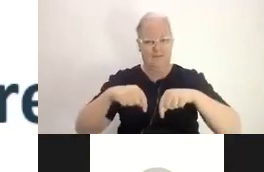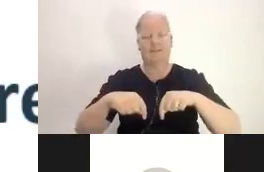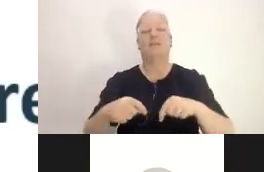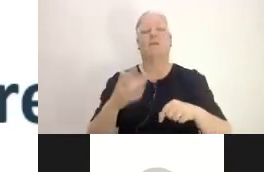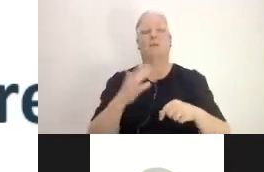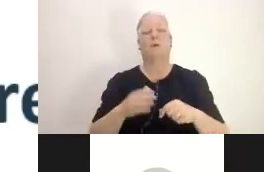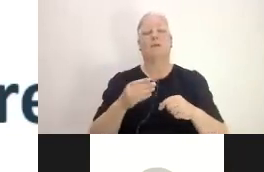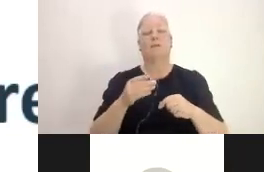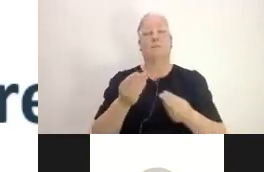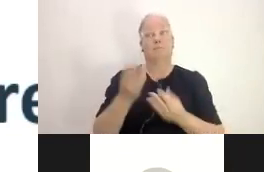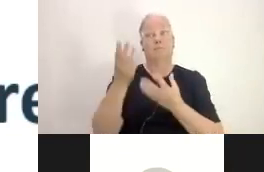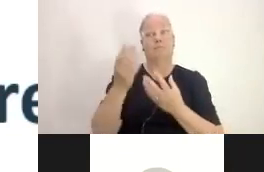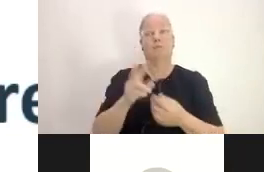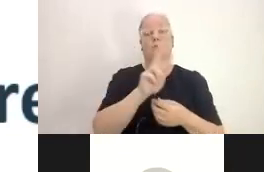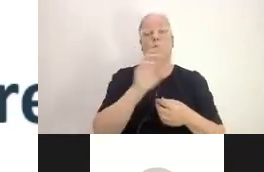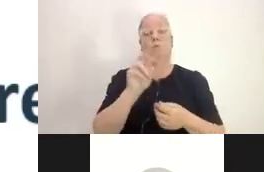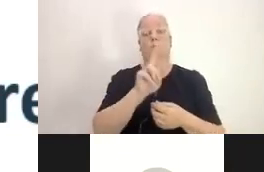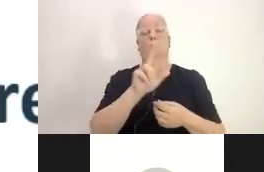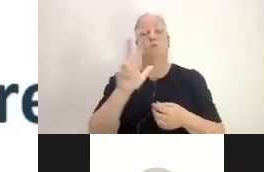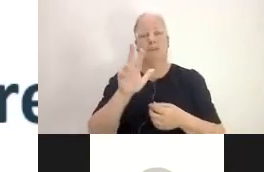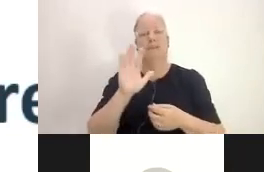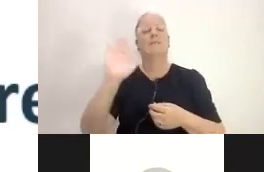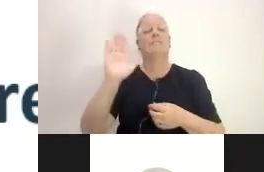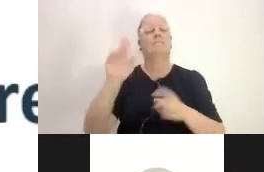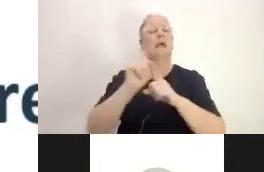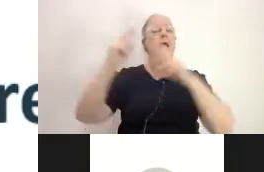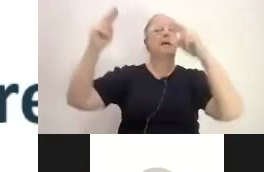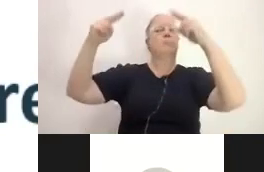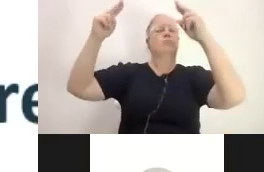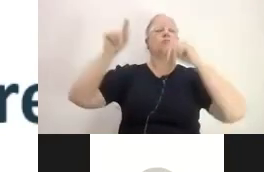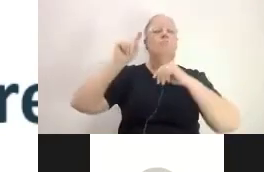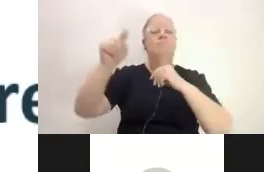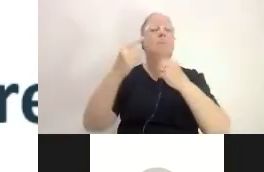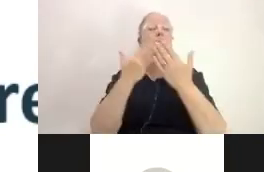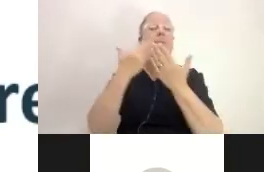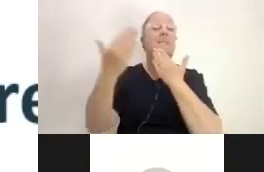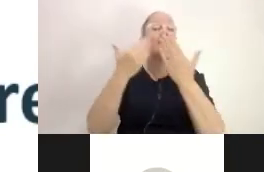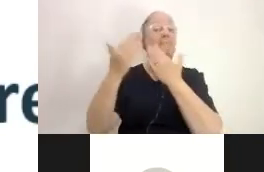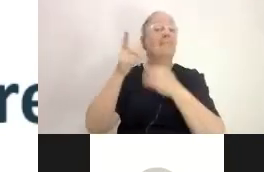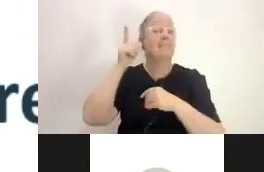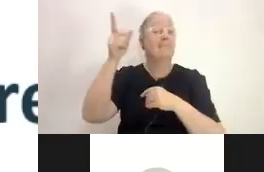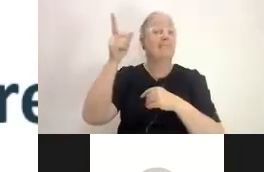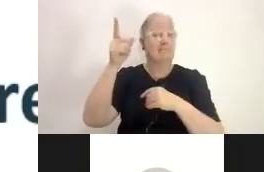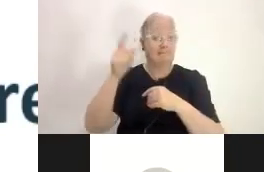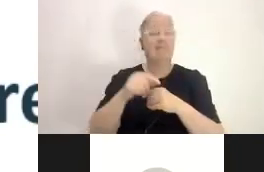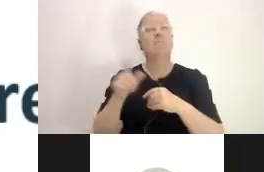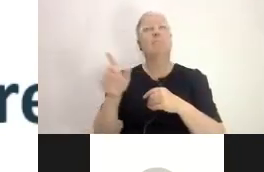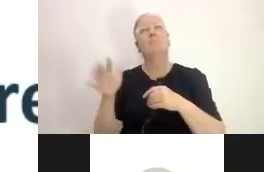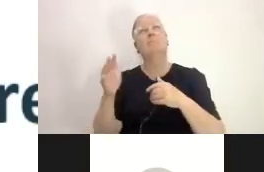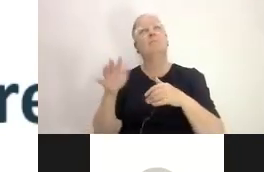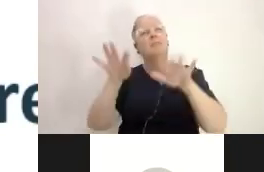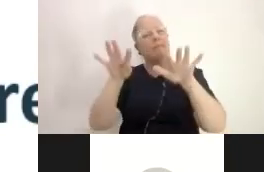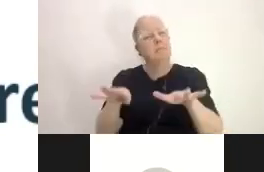meeting 2023, which is it's already scheduled in end September. And there's